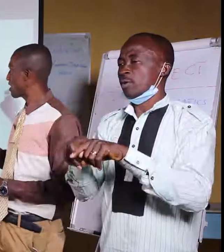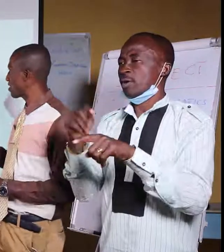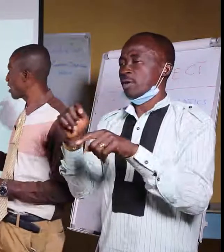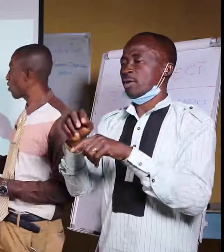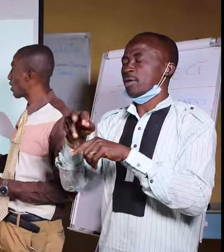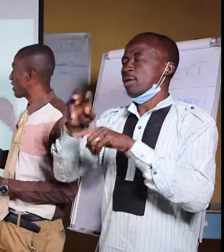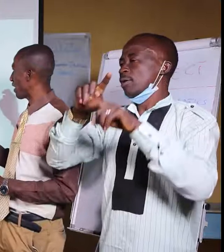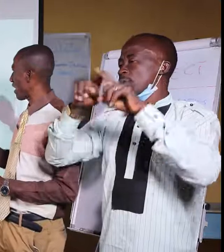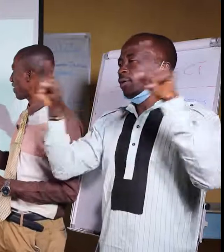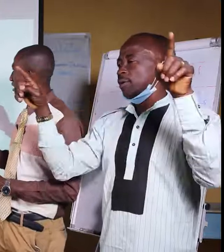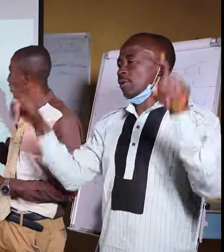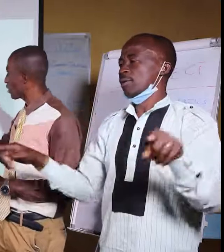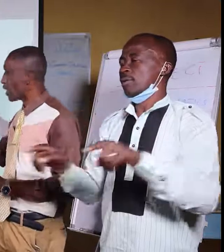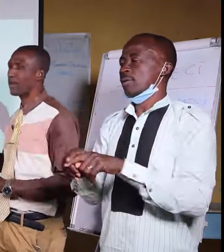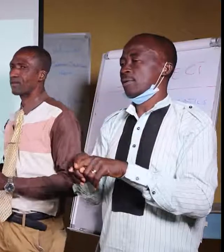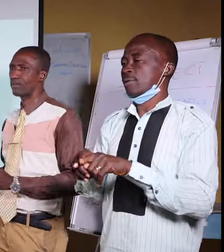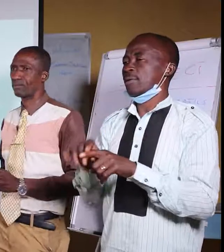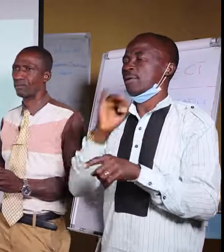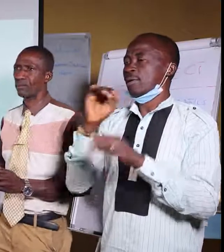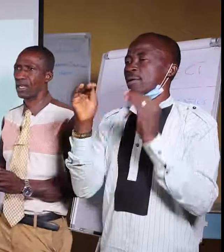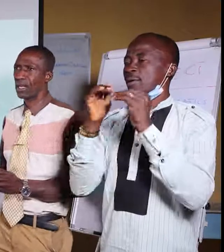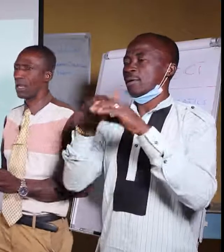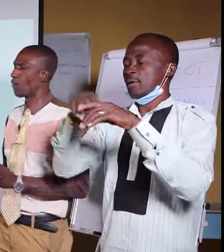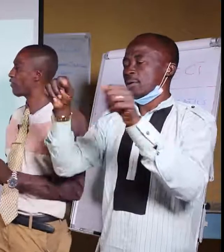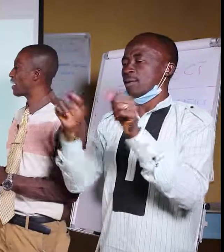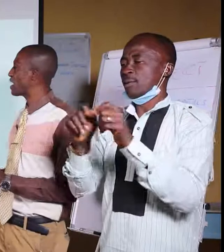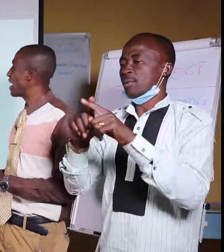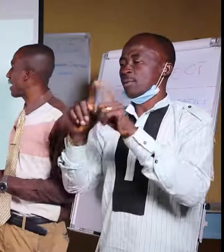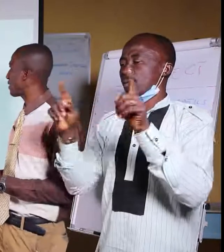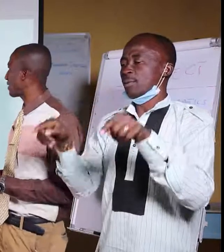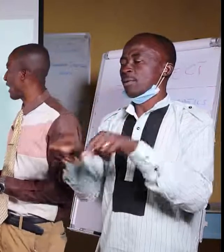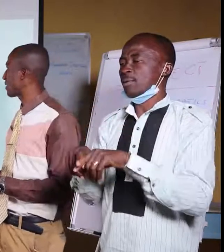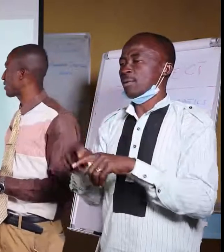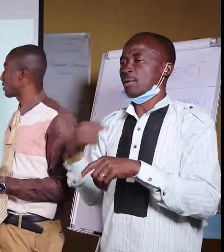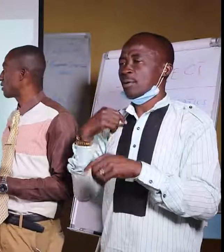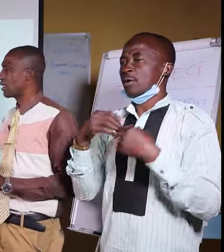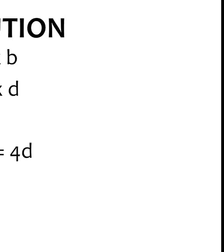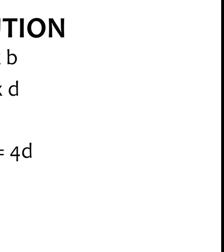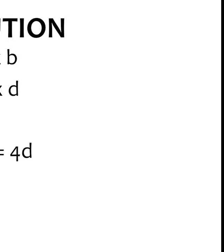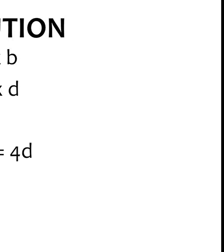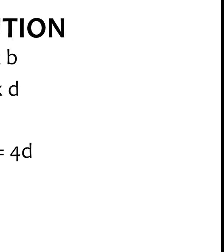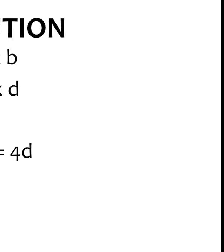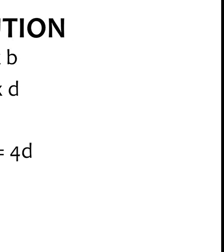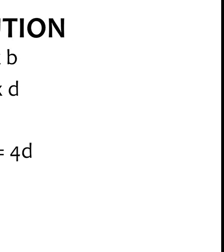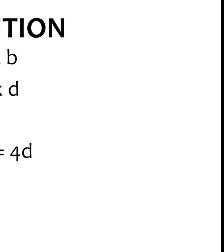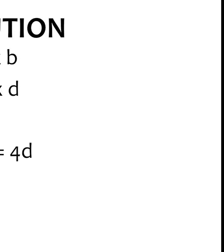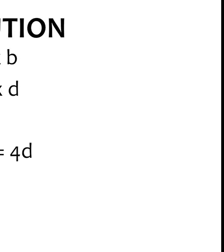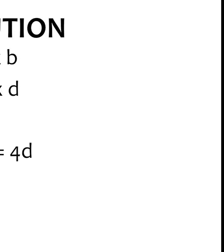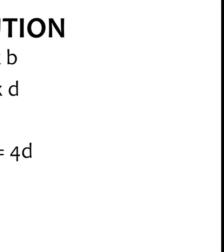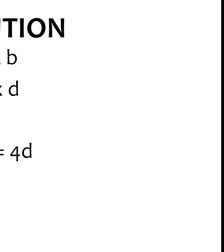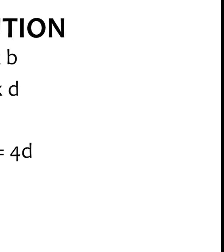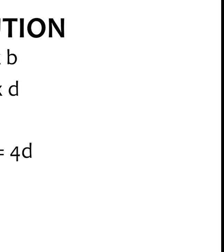rectangle is equal in area to a square. We've already learned that the area of